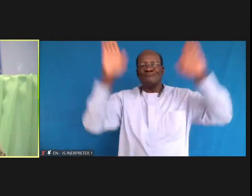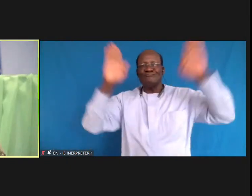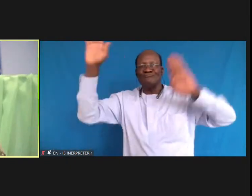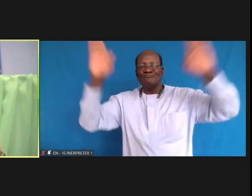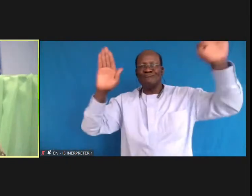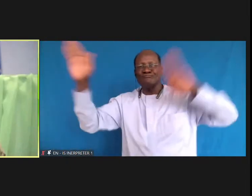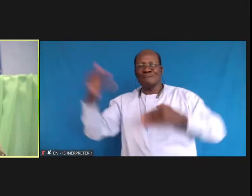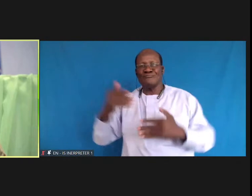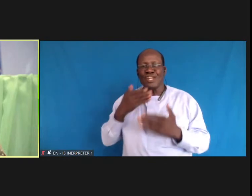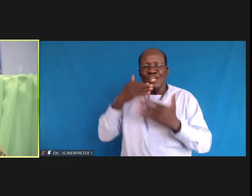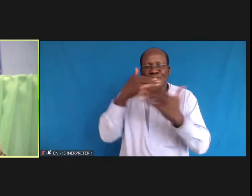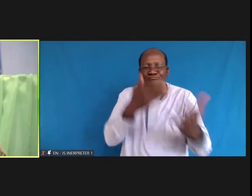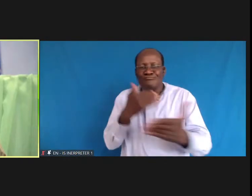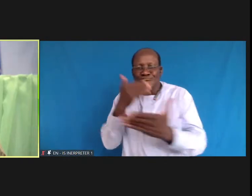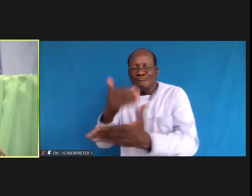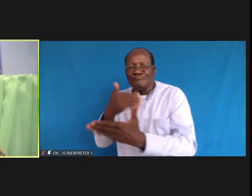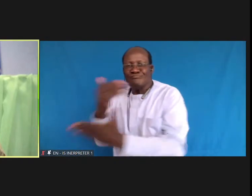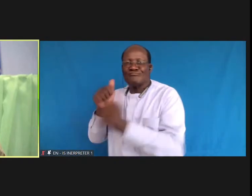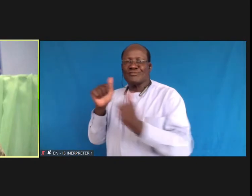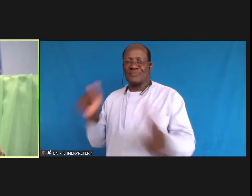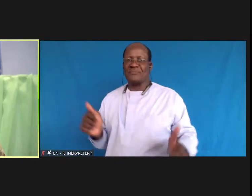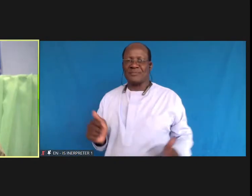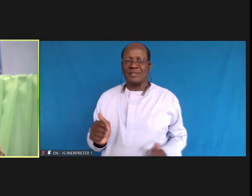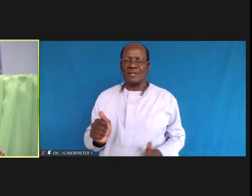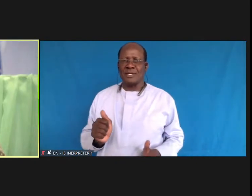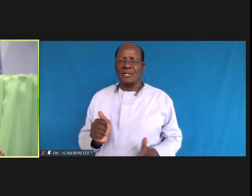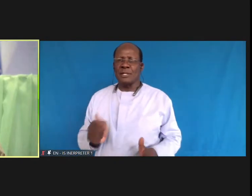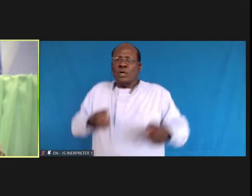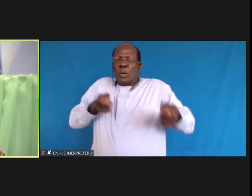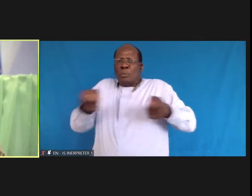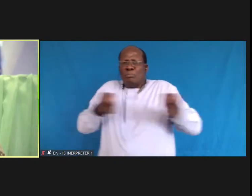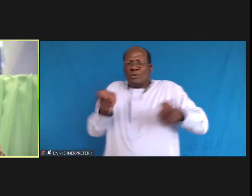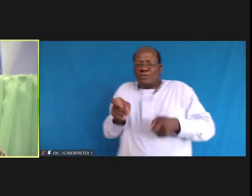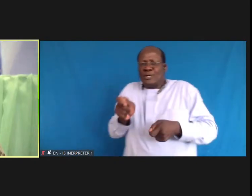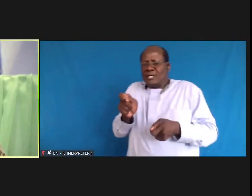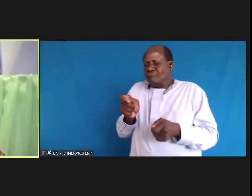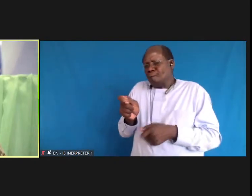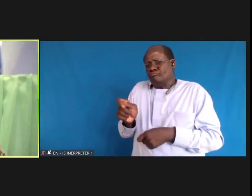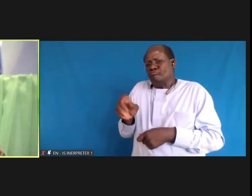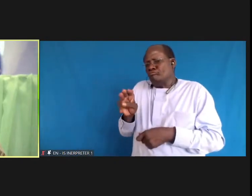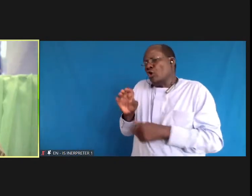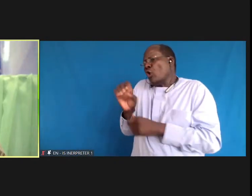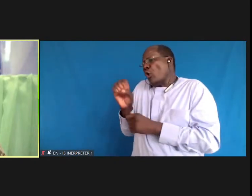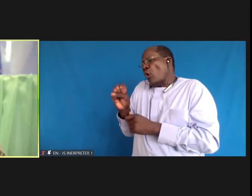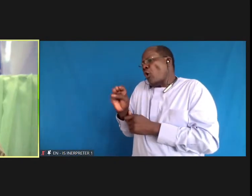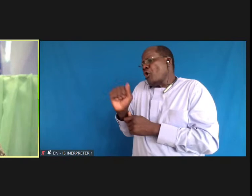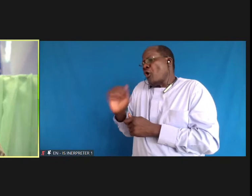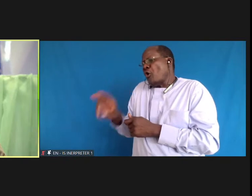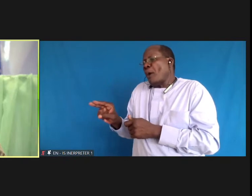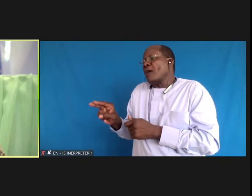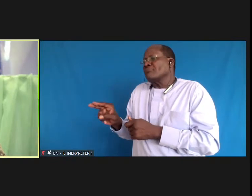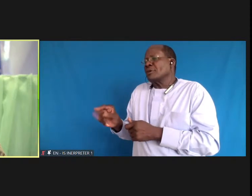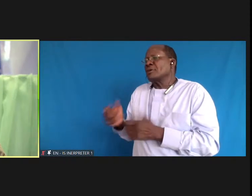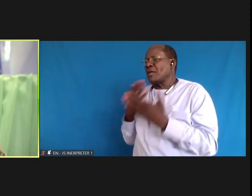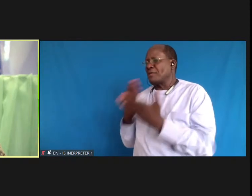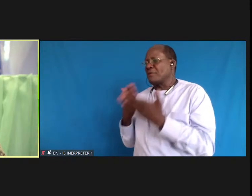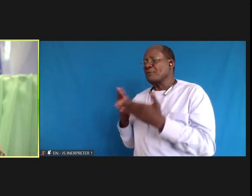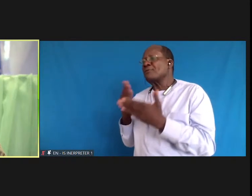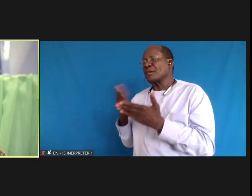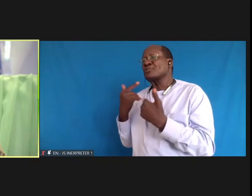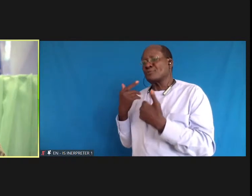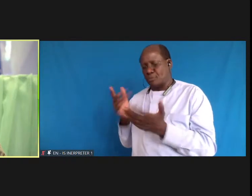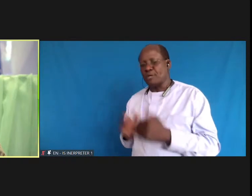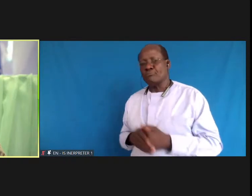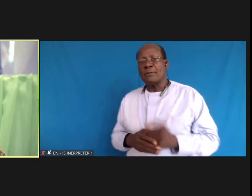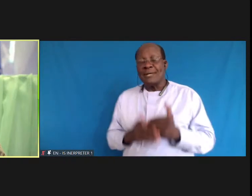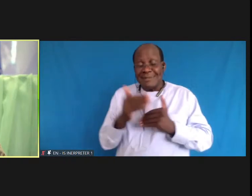for your moderation. We have, ladies and gentlemen, distinguished participants, we are about to conclude our